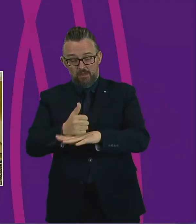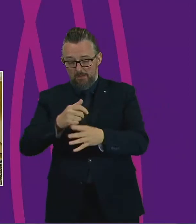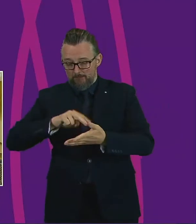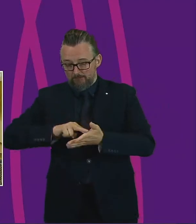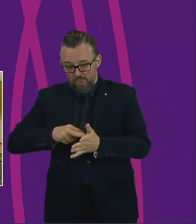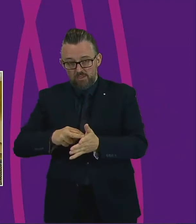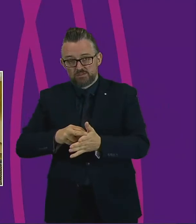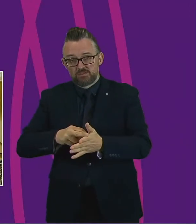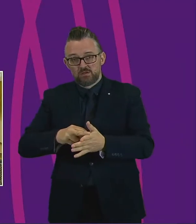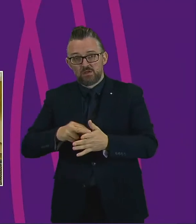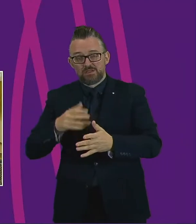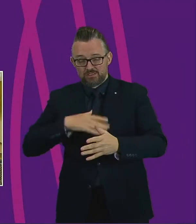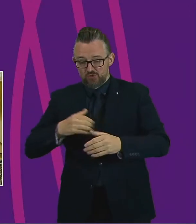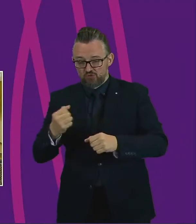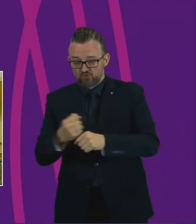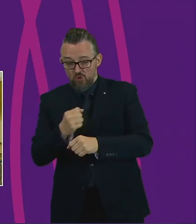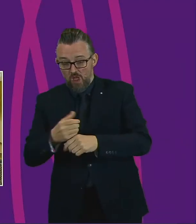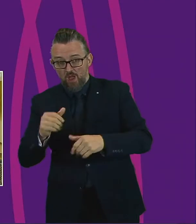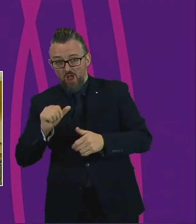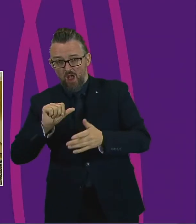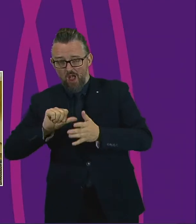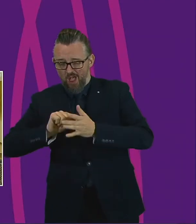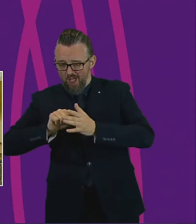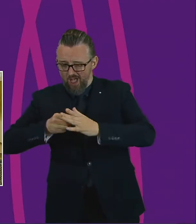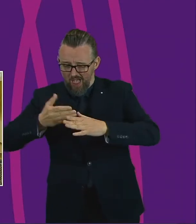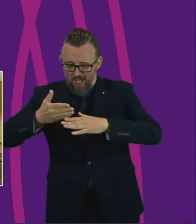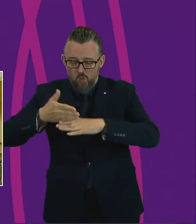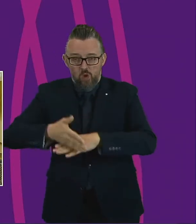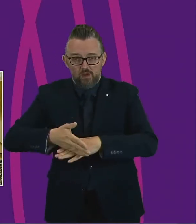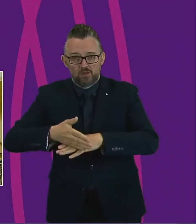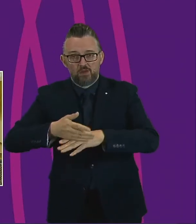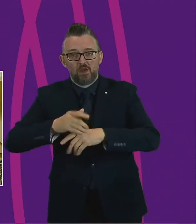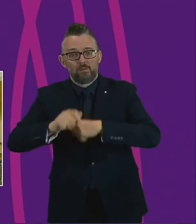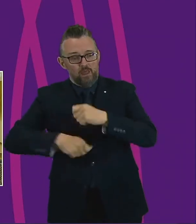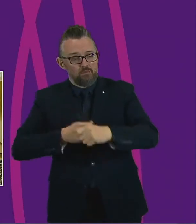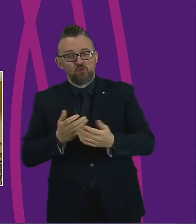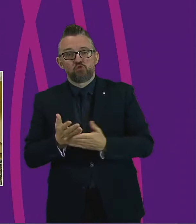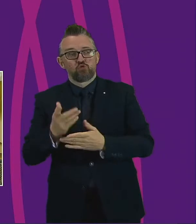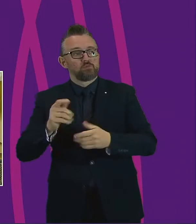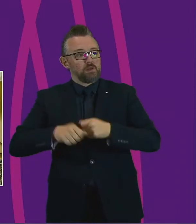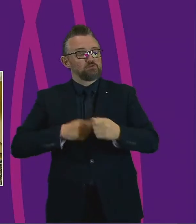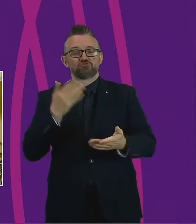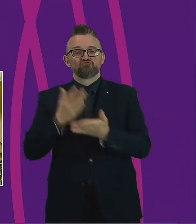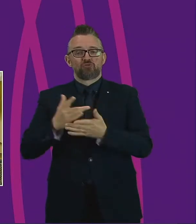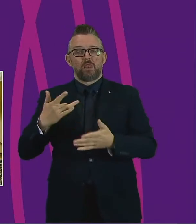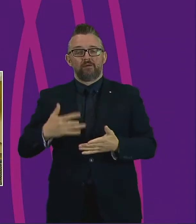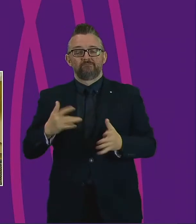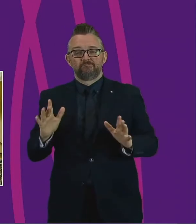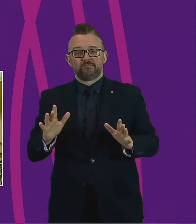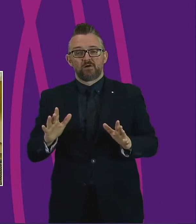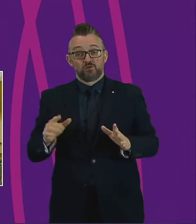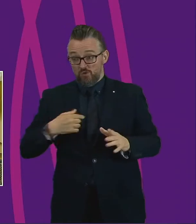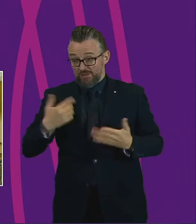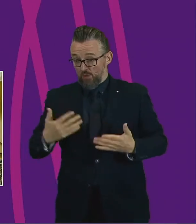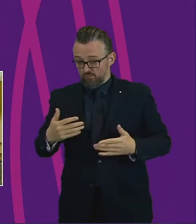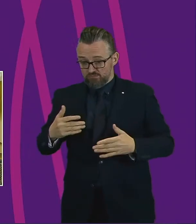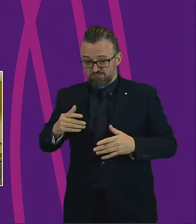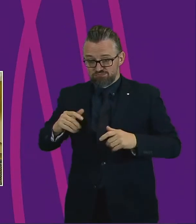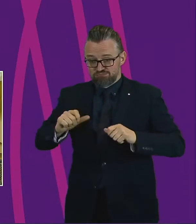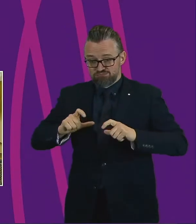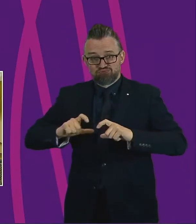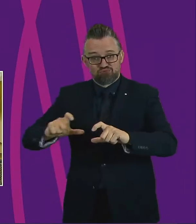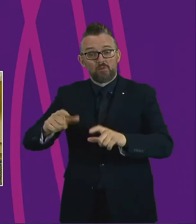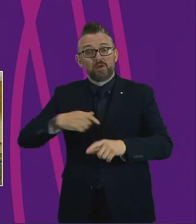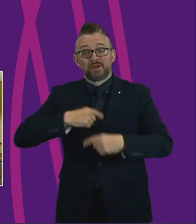the hard work to turn the ambition into reality, which is the process we are going through right now. And my commitment to parents and to